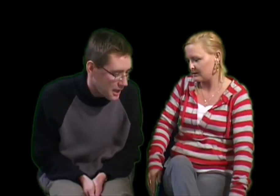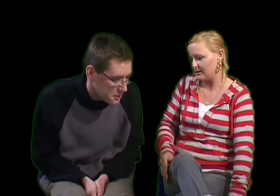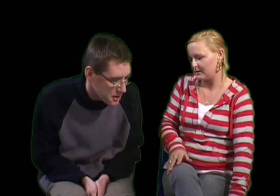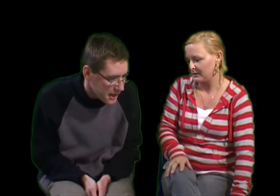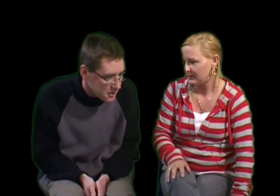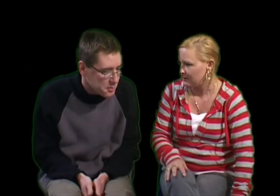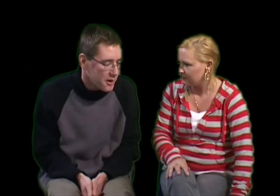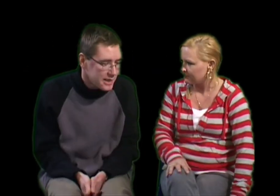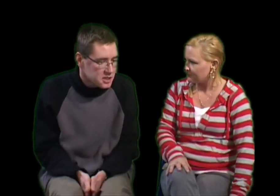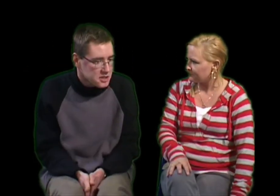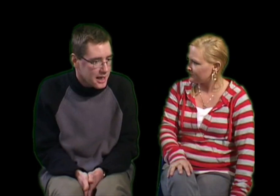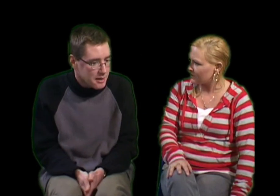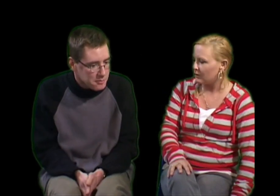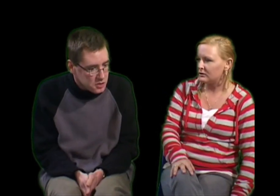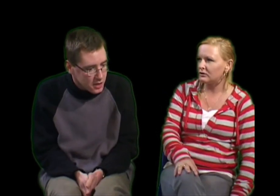I don't want to rain on your parade, it's just, I'm not sure...